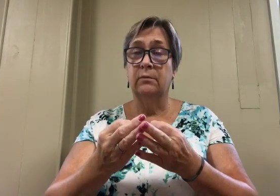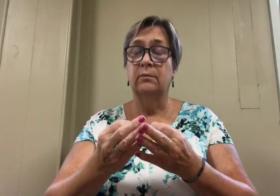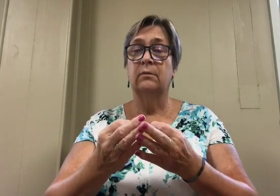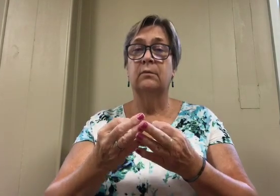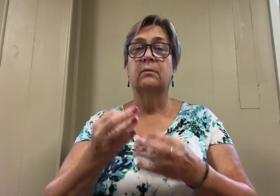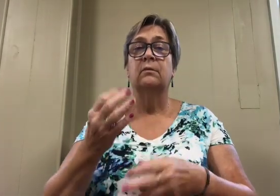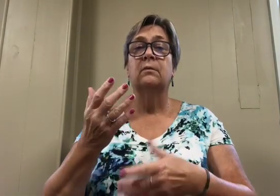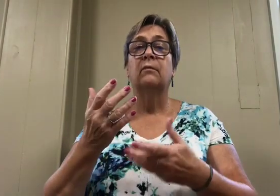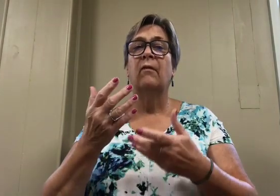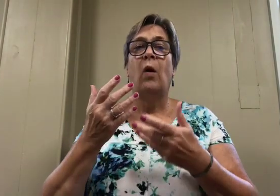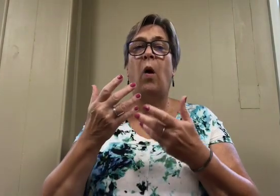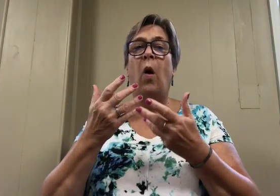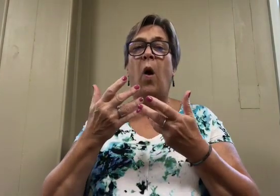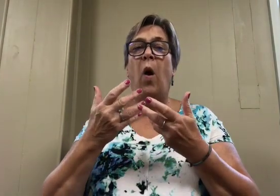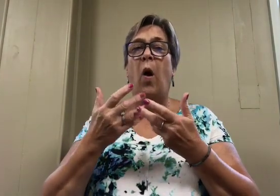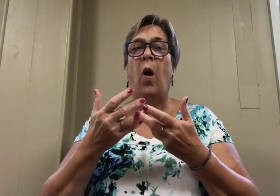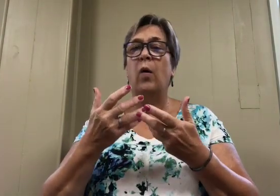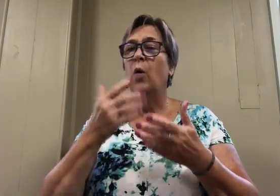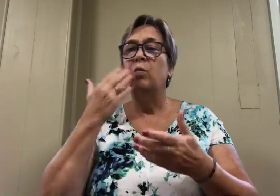hearing family